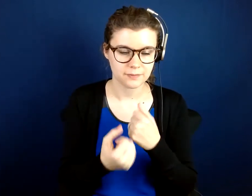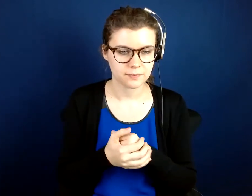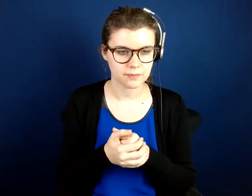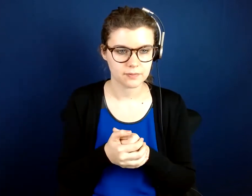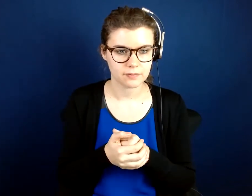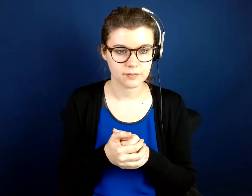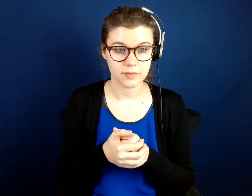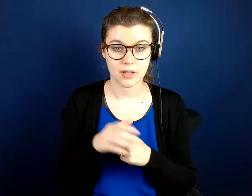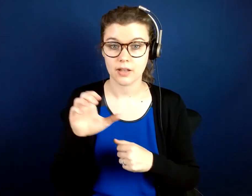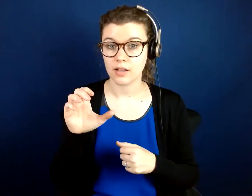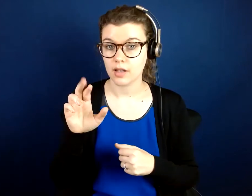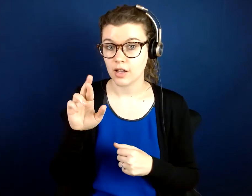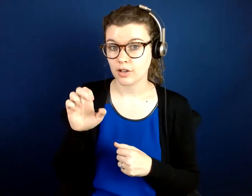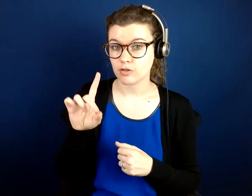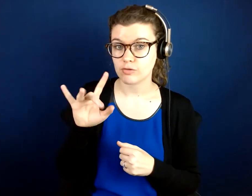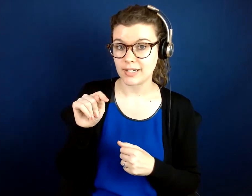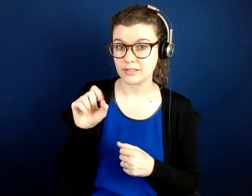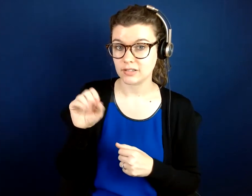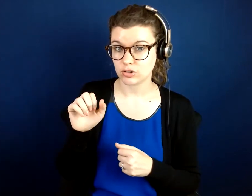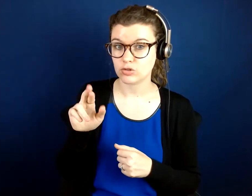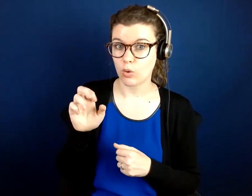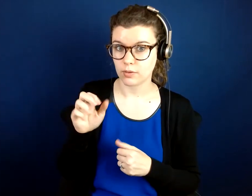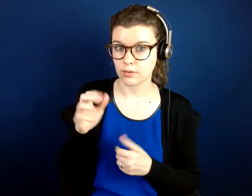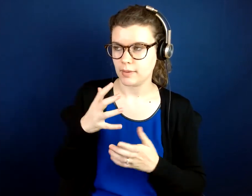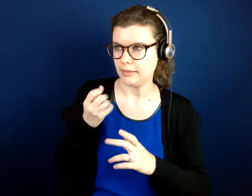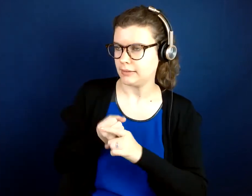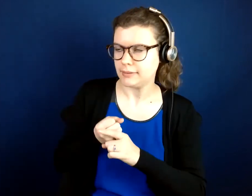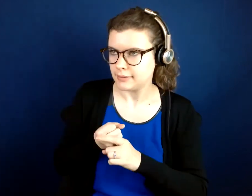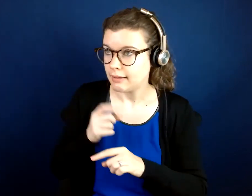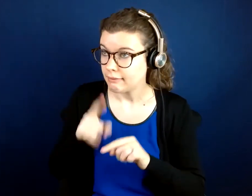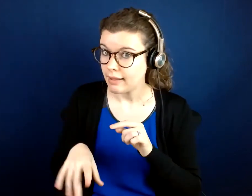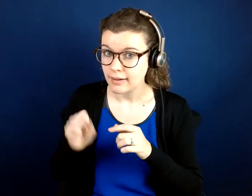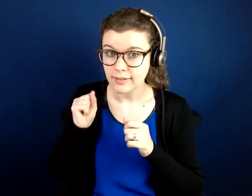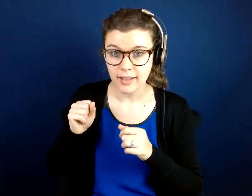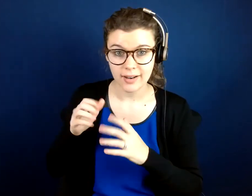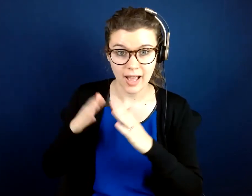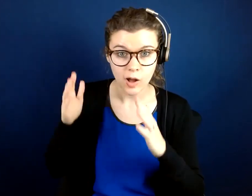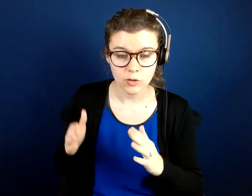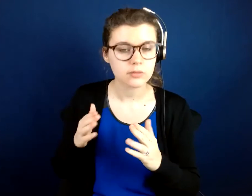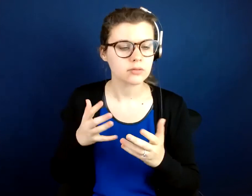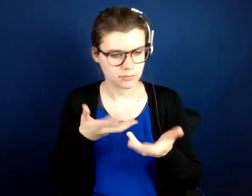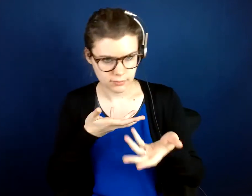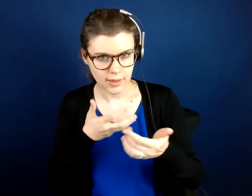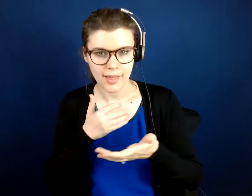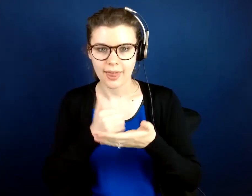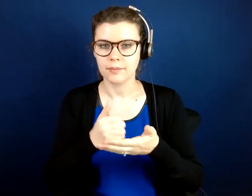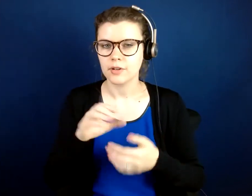pertains to housing, and working on ways to do credit repair. Helping address personal debt issues and how to pay down debt